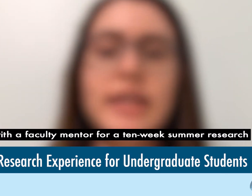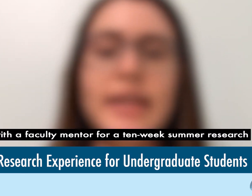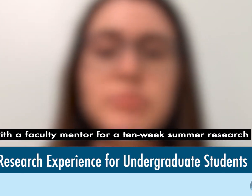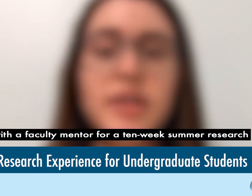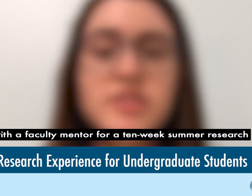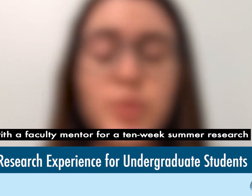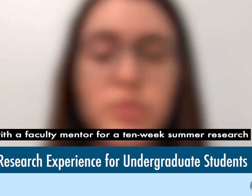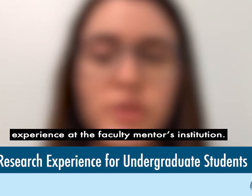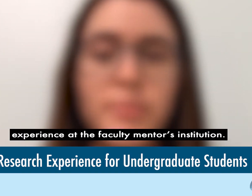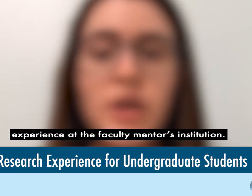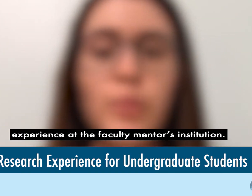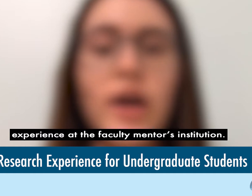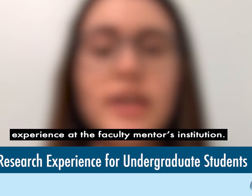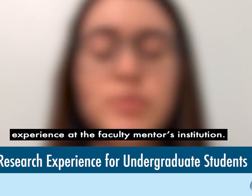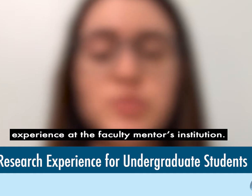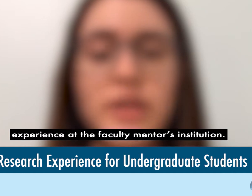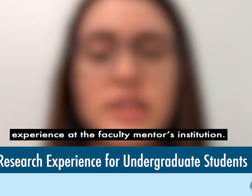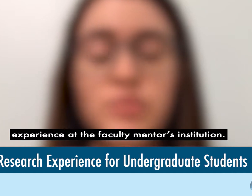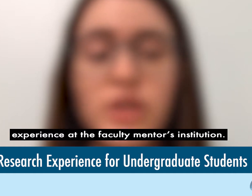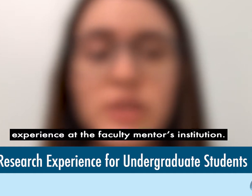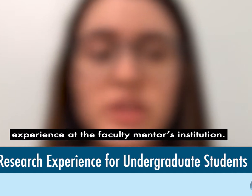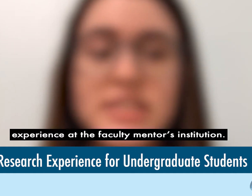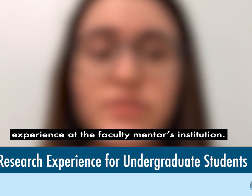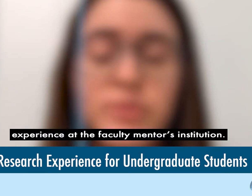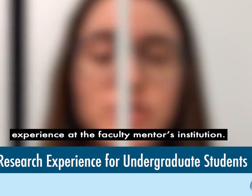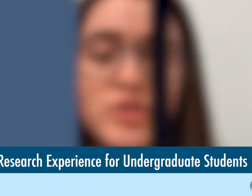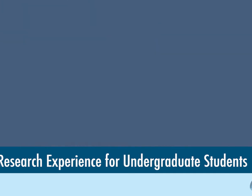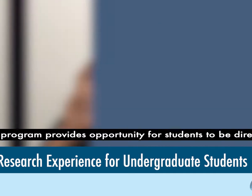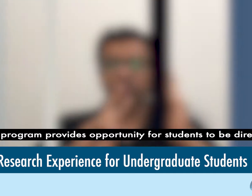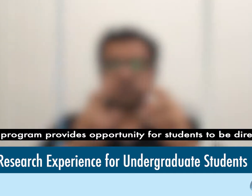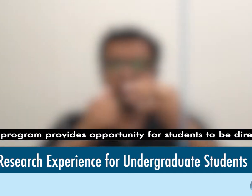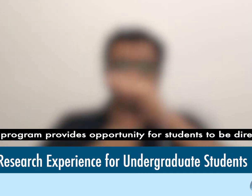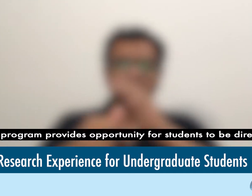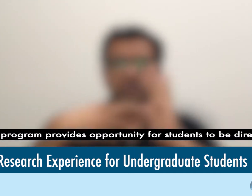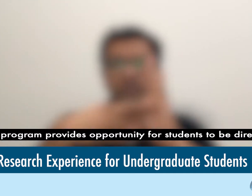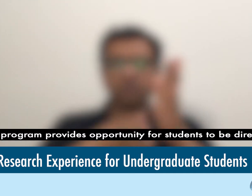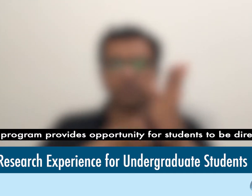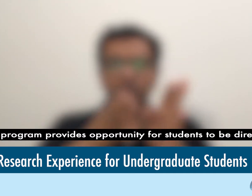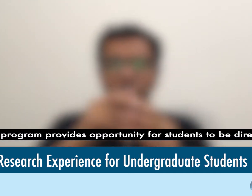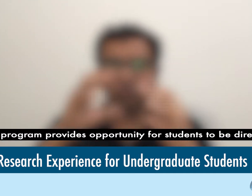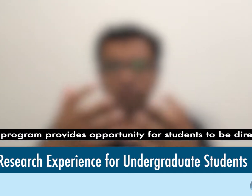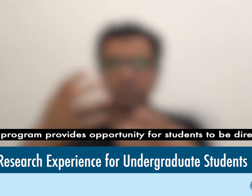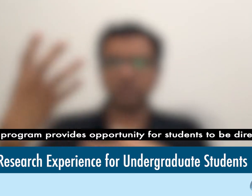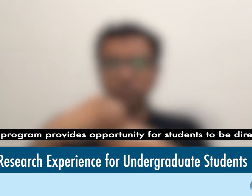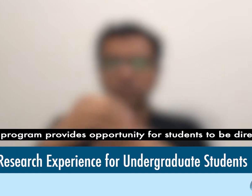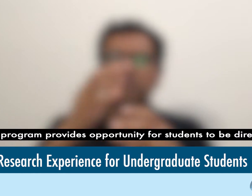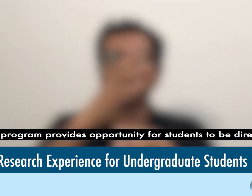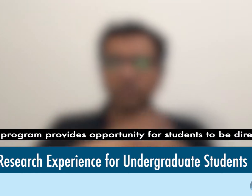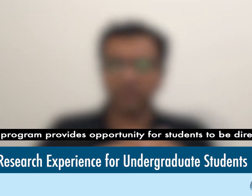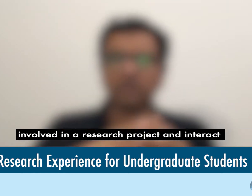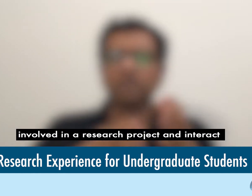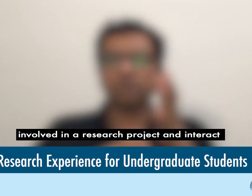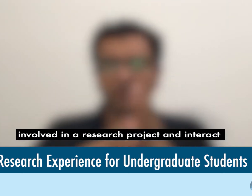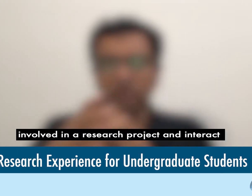a 10-week summer research experience at the faculty mentors institution. This program provides opportunity for students